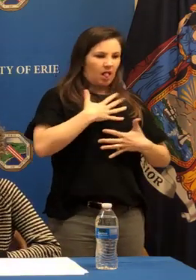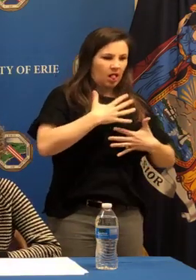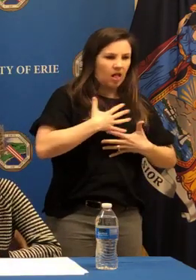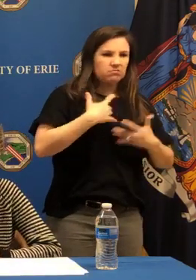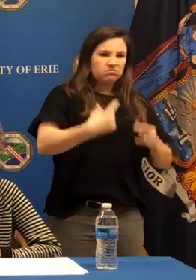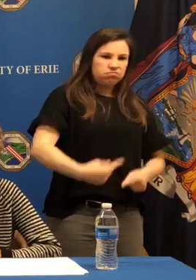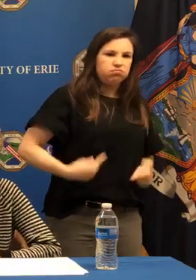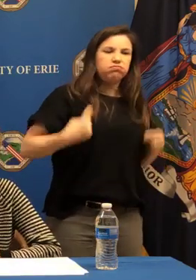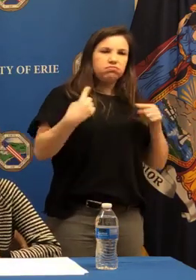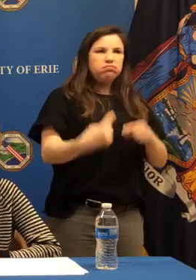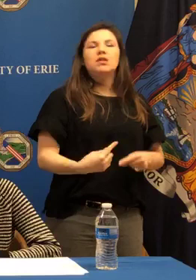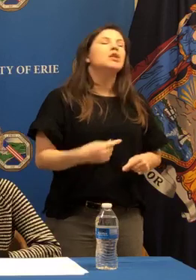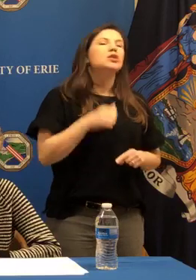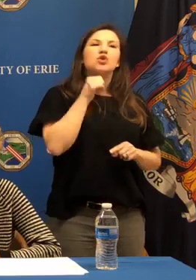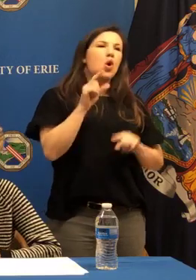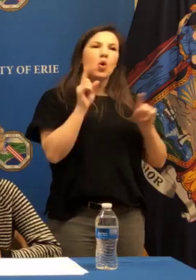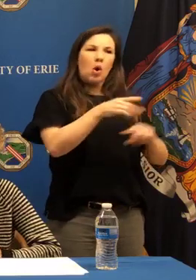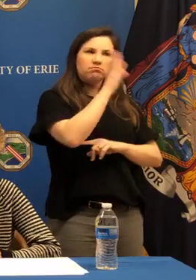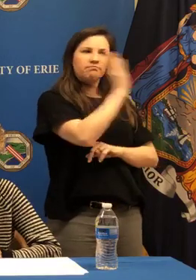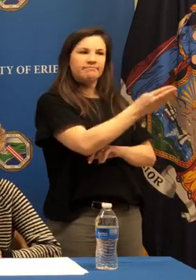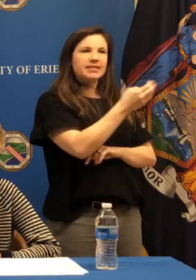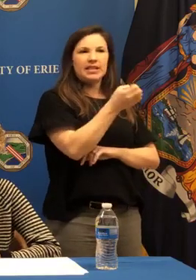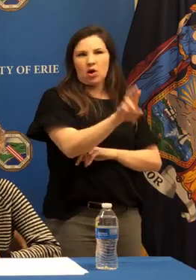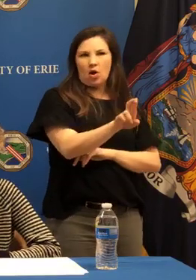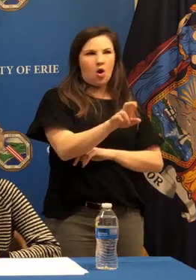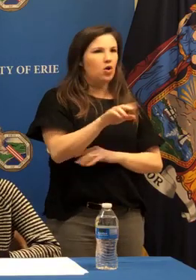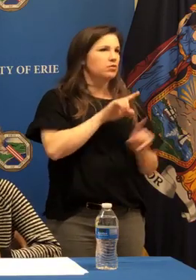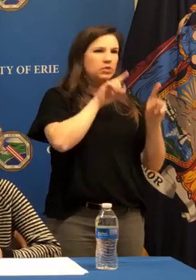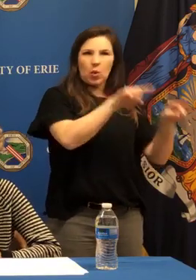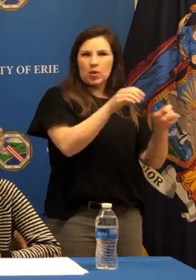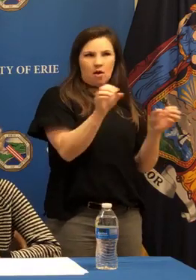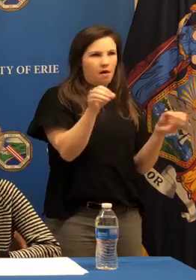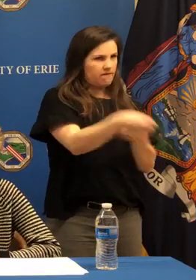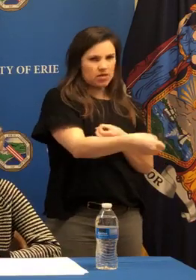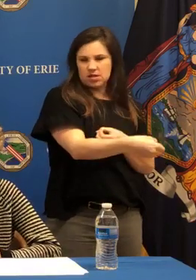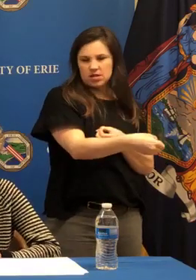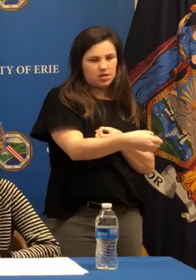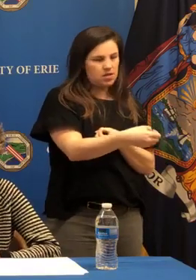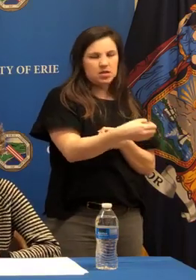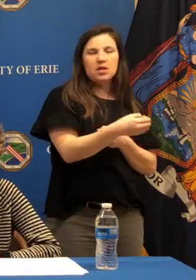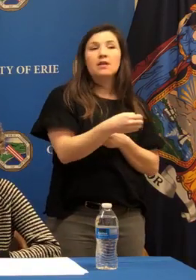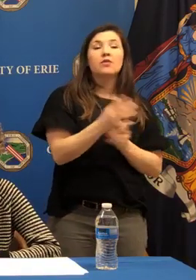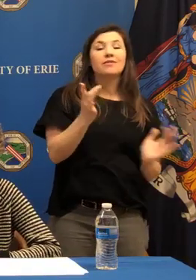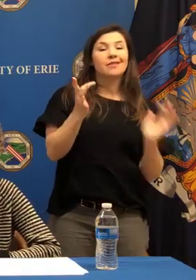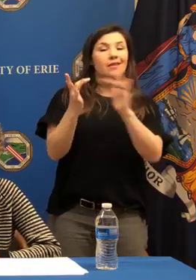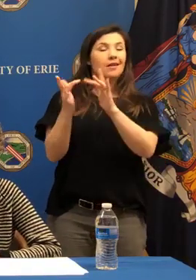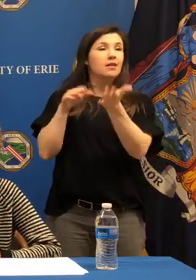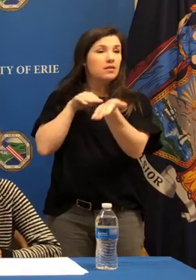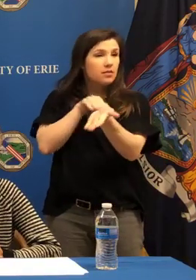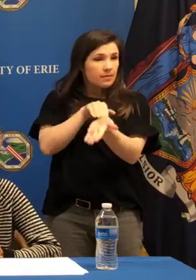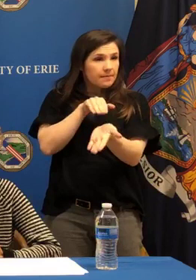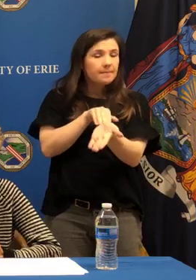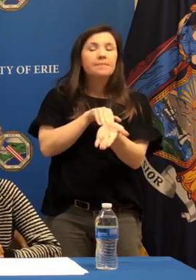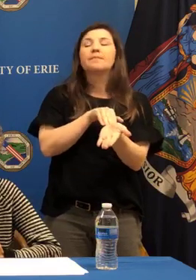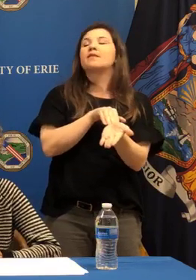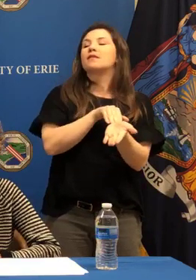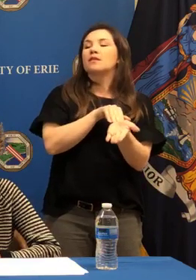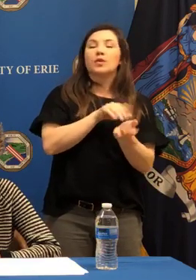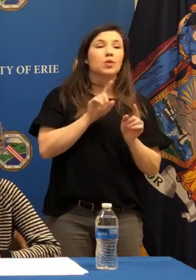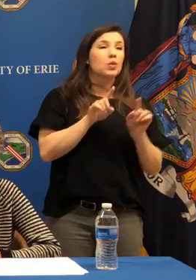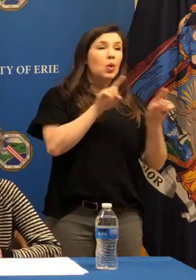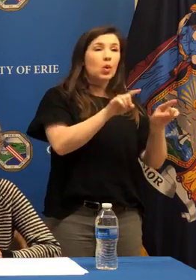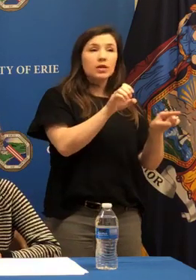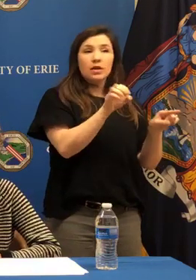breathing. Don't go directly to their offices. If you need to contact your healthcare provider or go to the